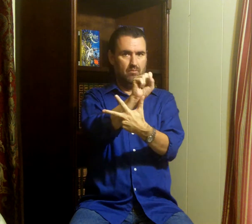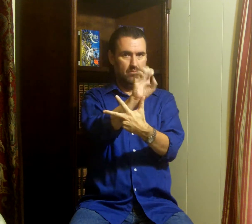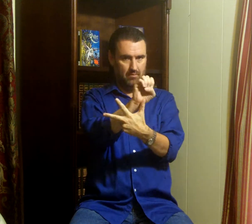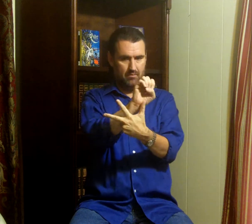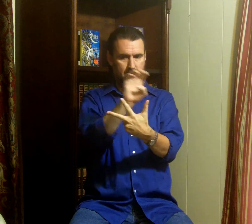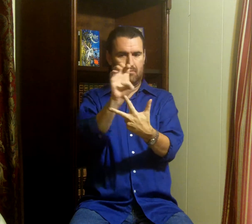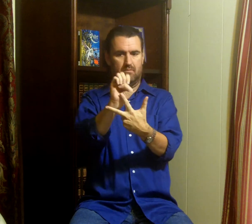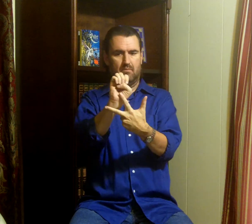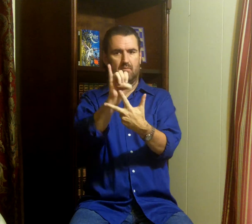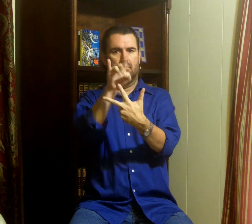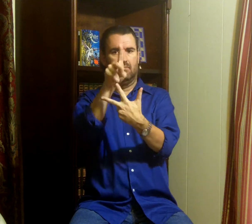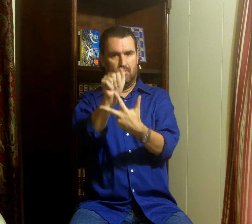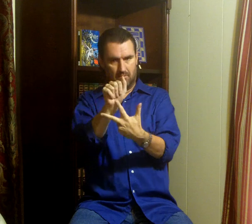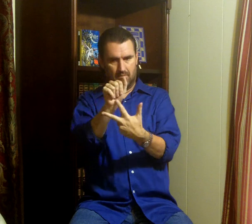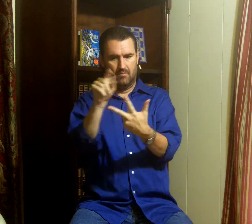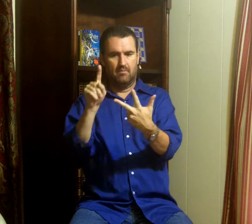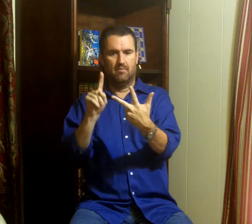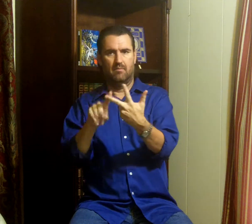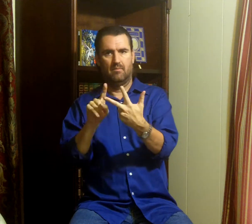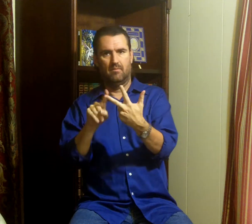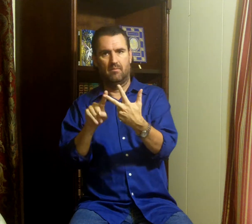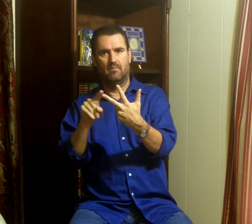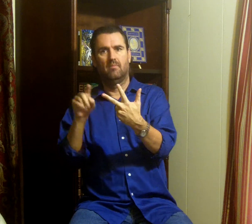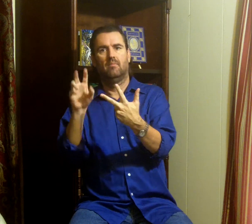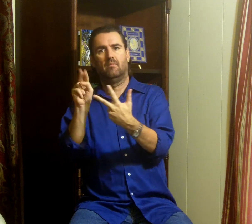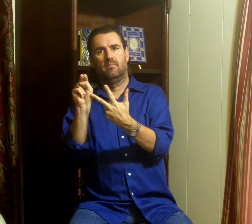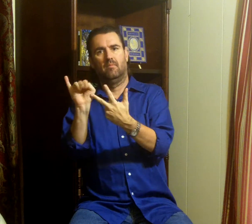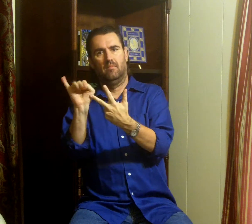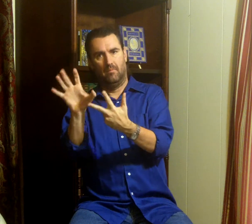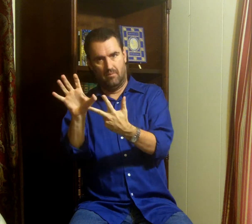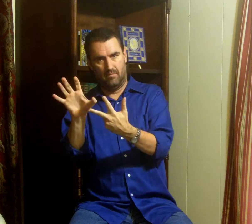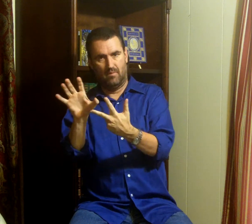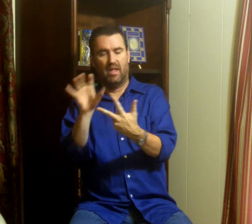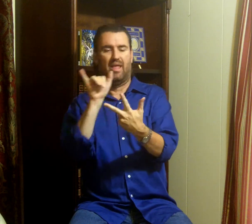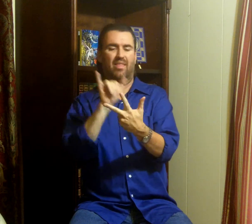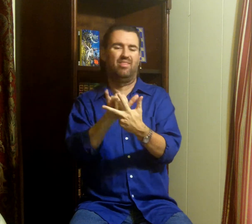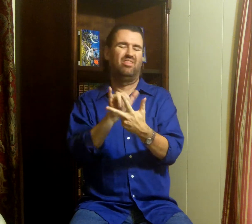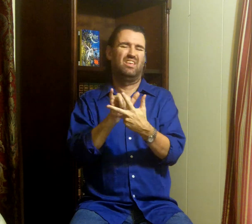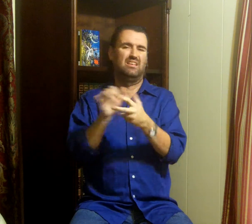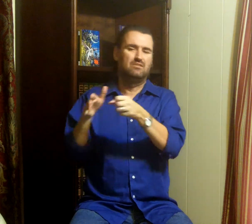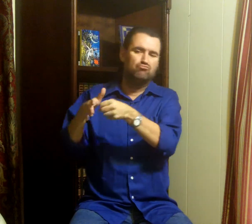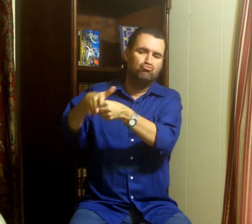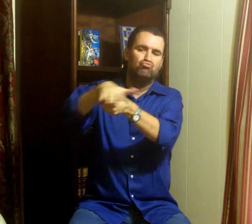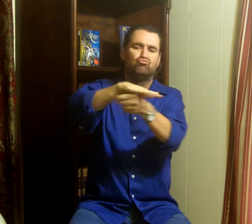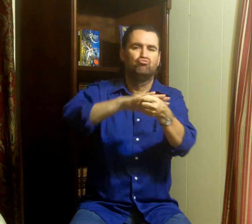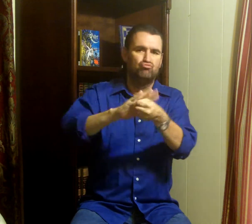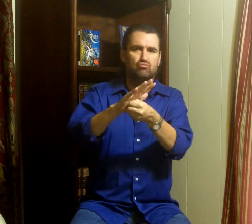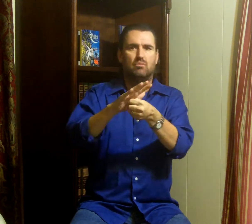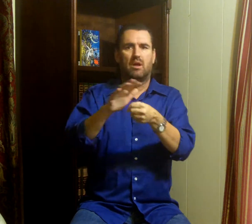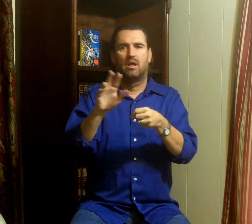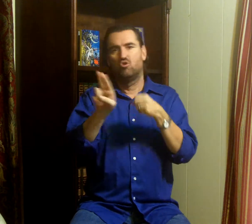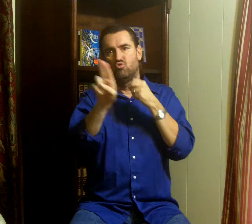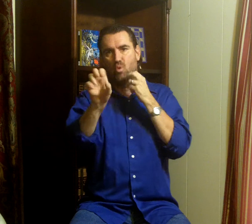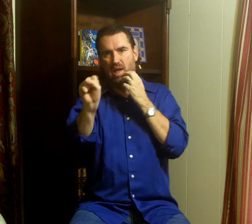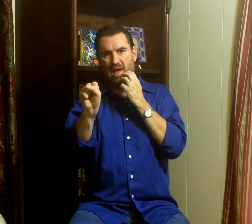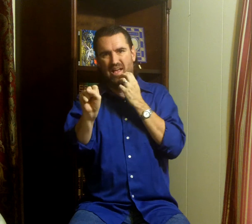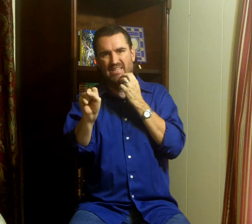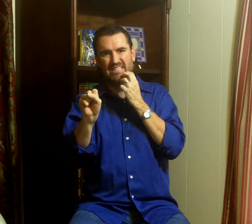or 3 evaluation systems that are kind of the most predominant in the United States. The NIC is generally accepted in all